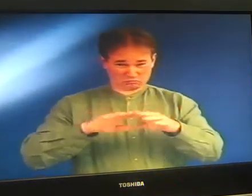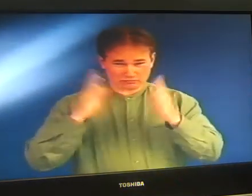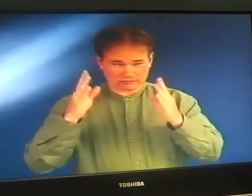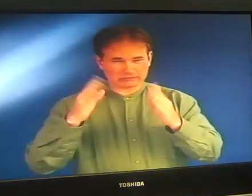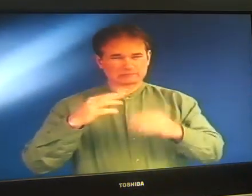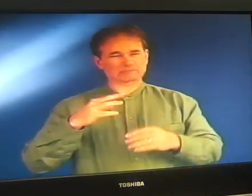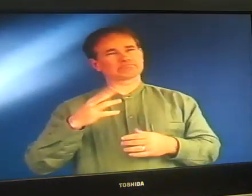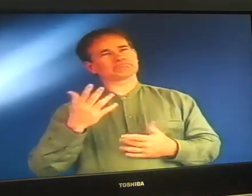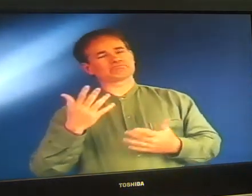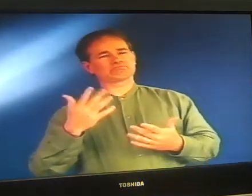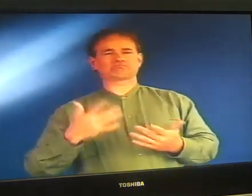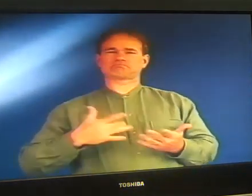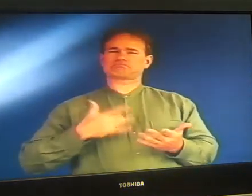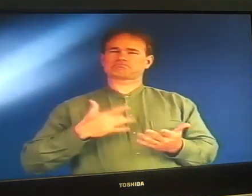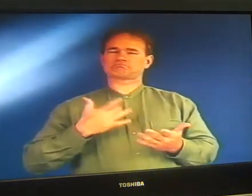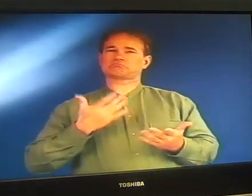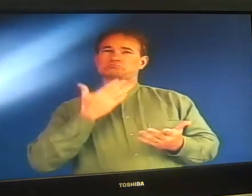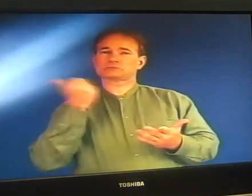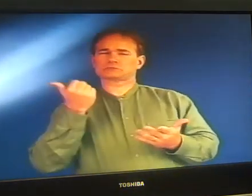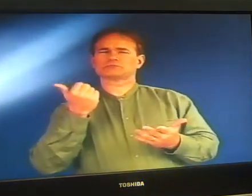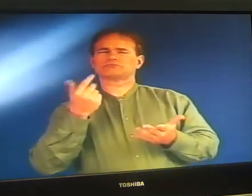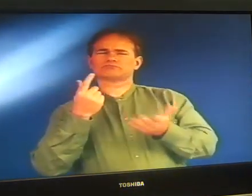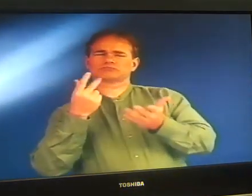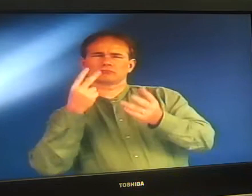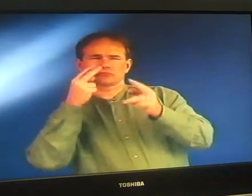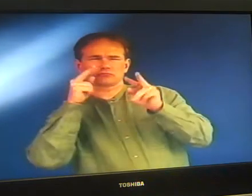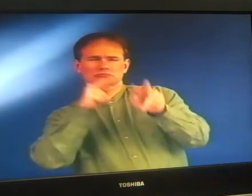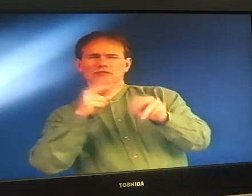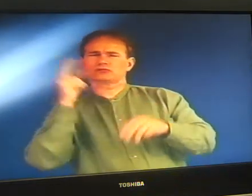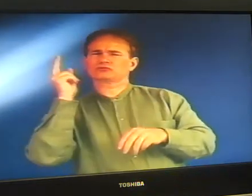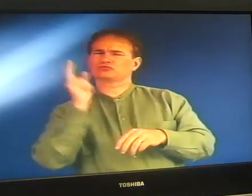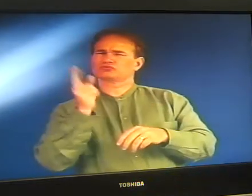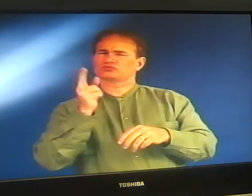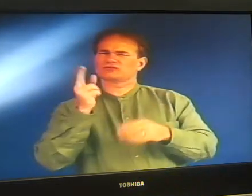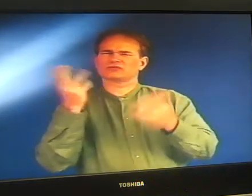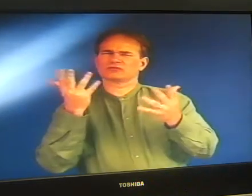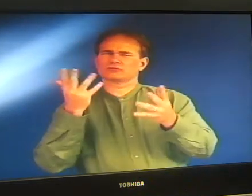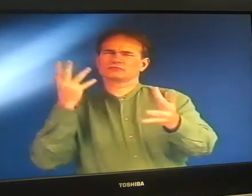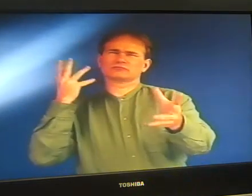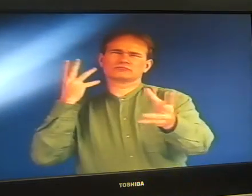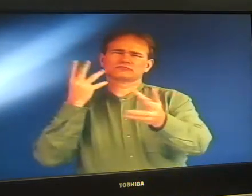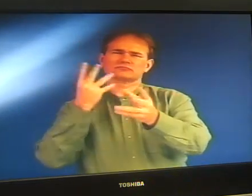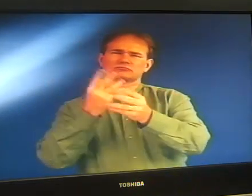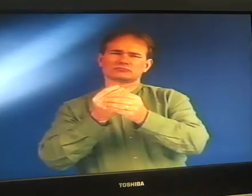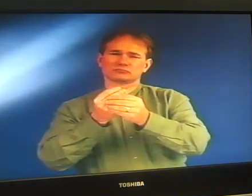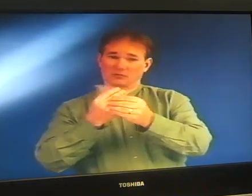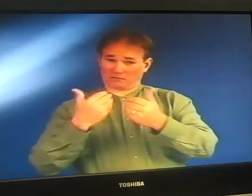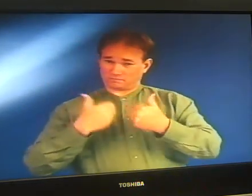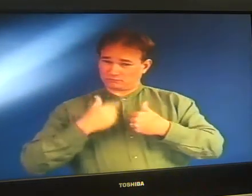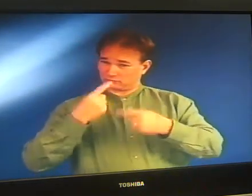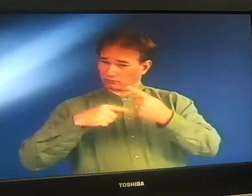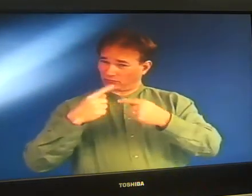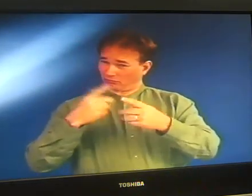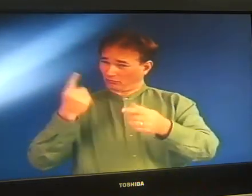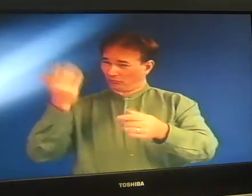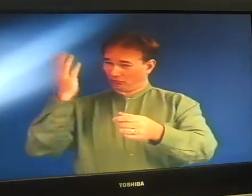You go into ASL structure, you'll see some of the history up until